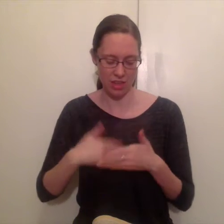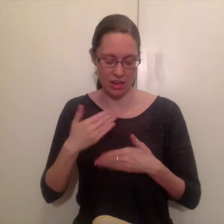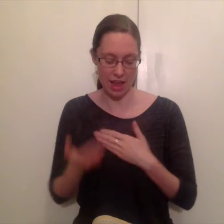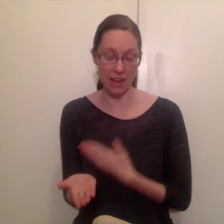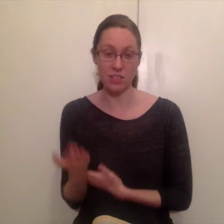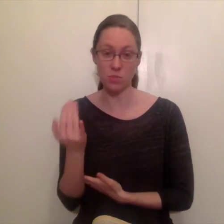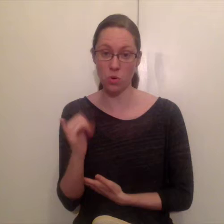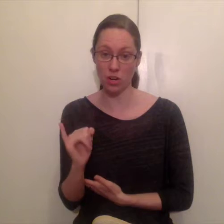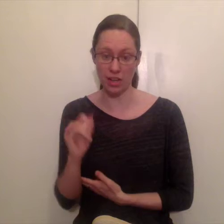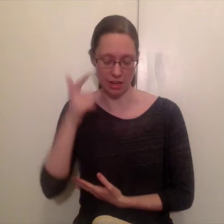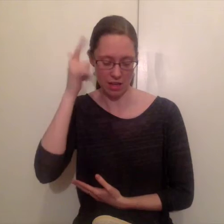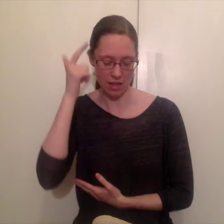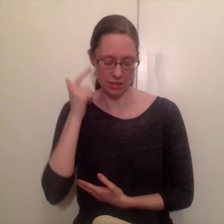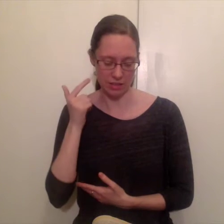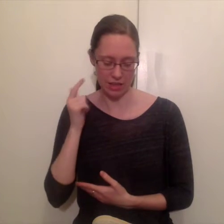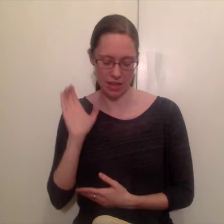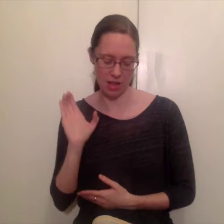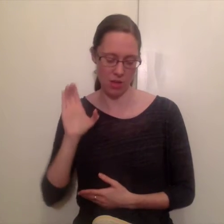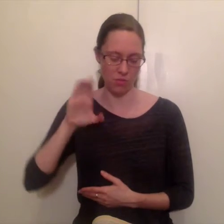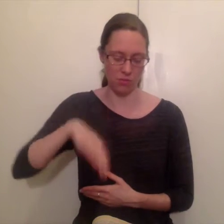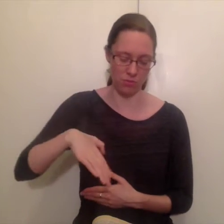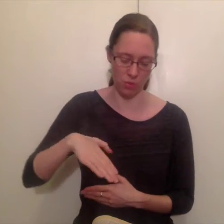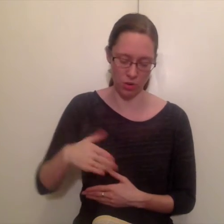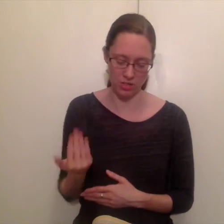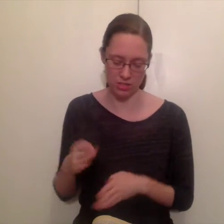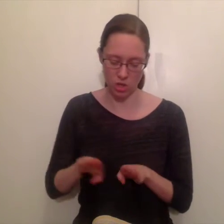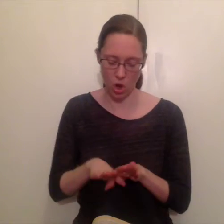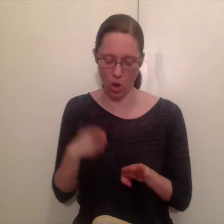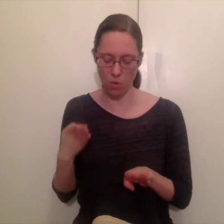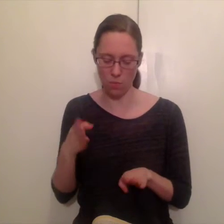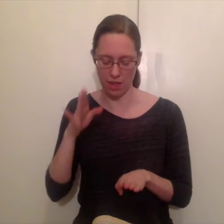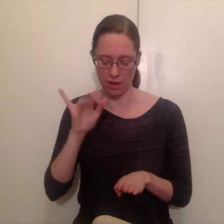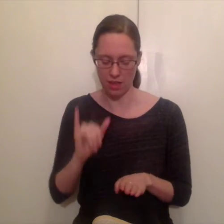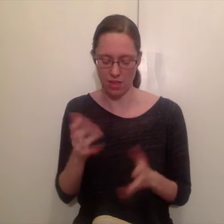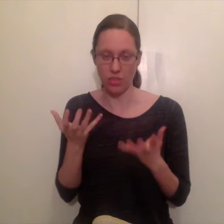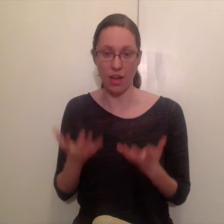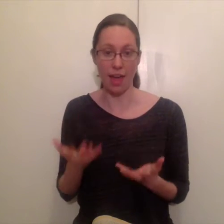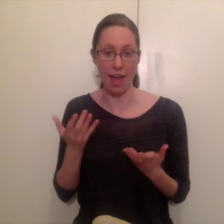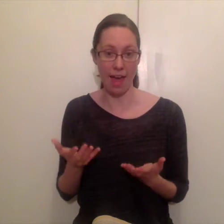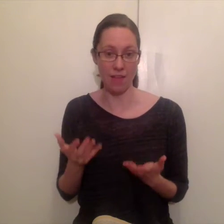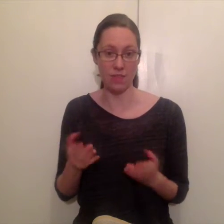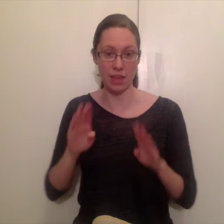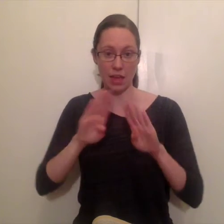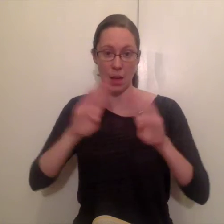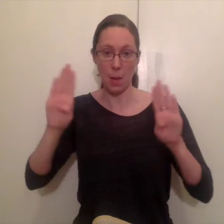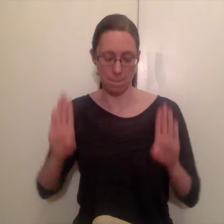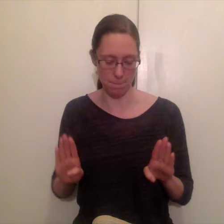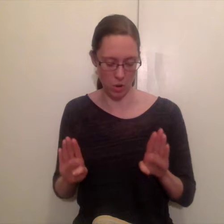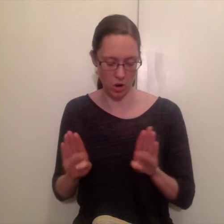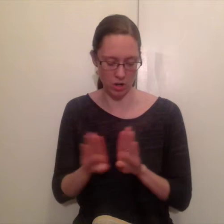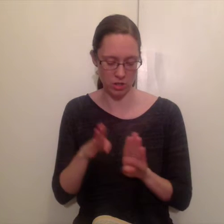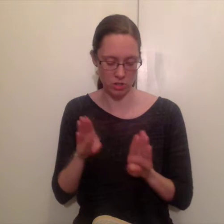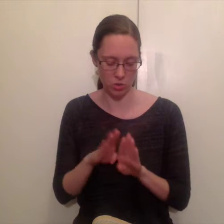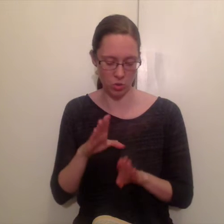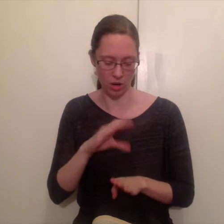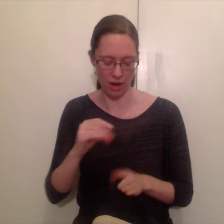The next morning, Leah forced open the heavy barn door